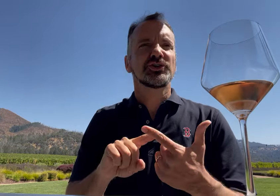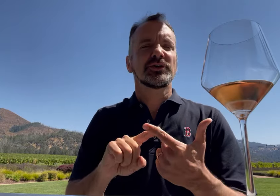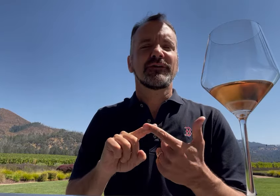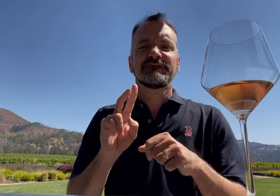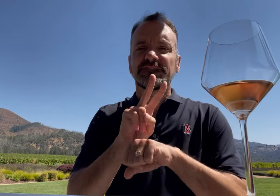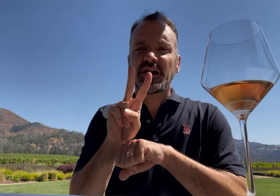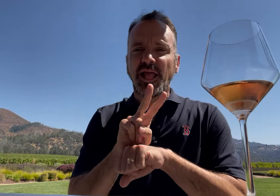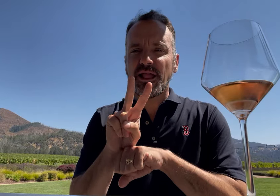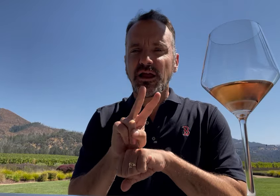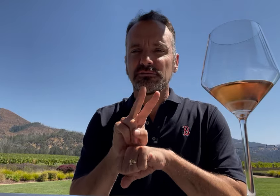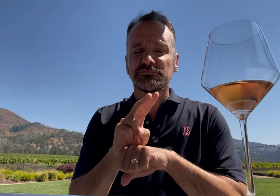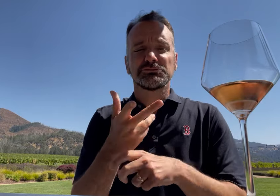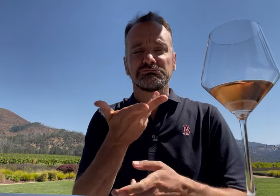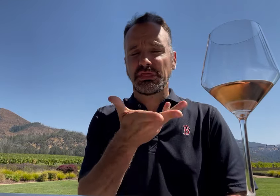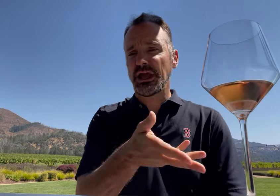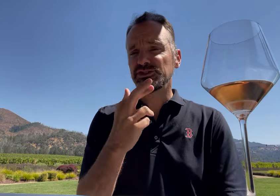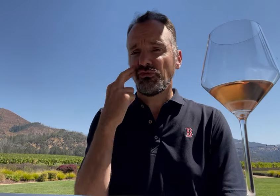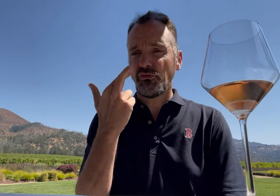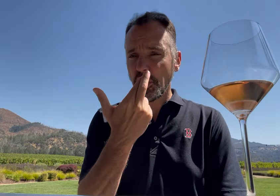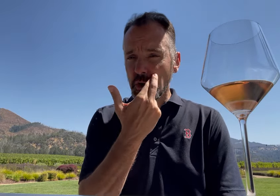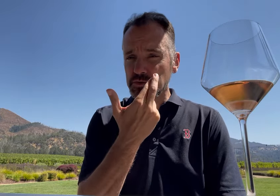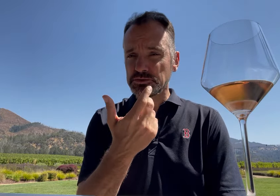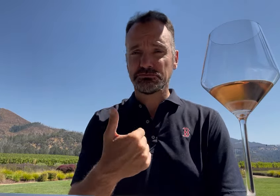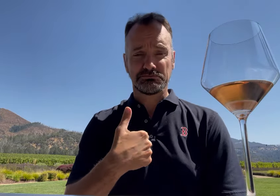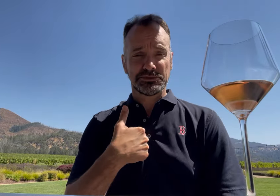ginger and vanilla.